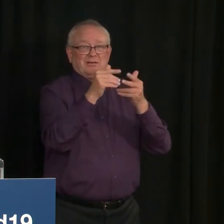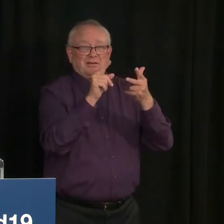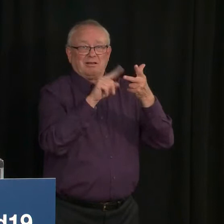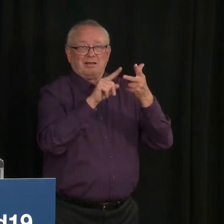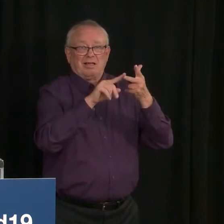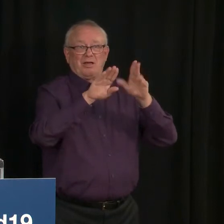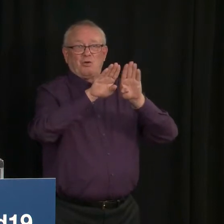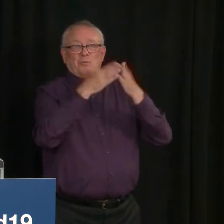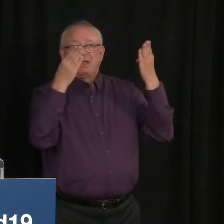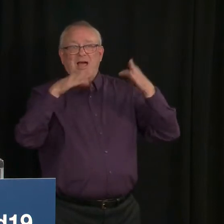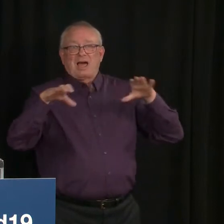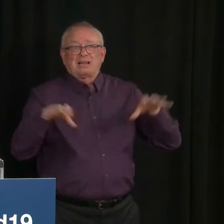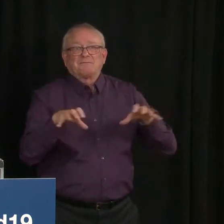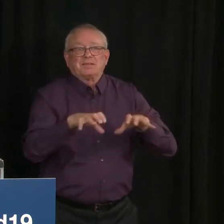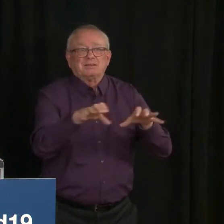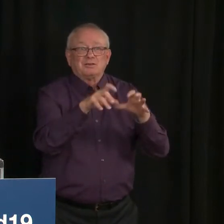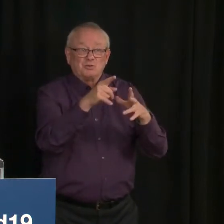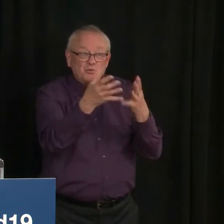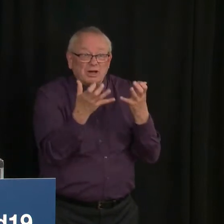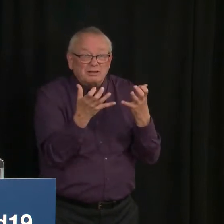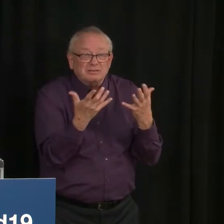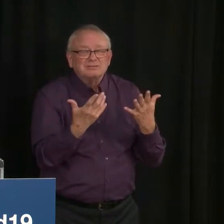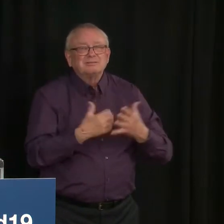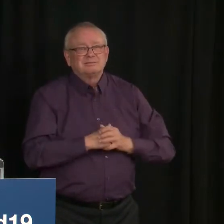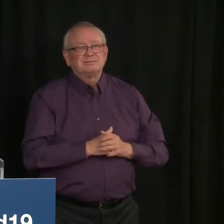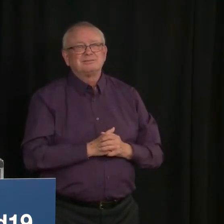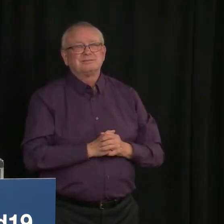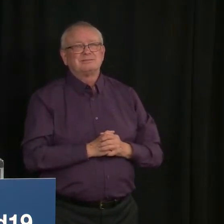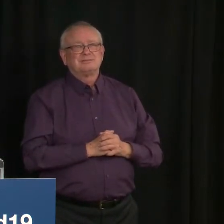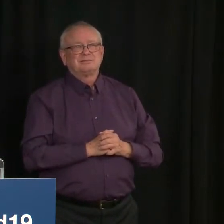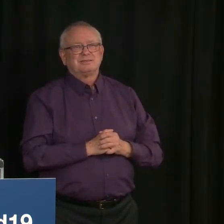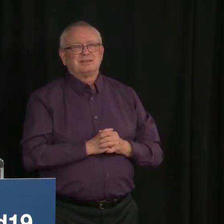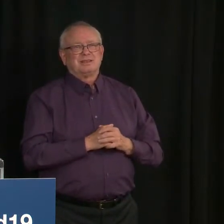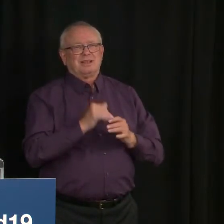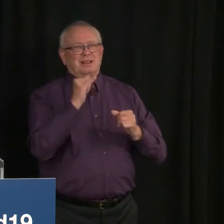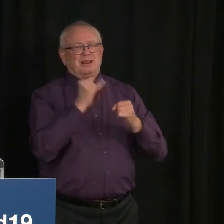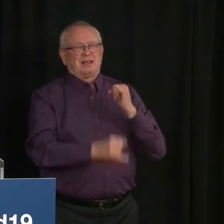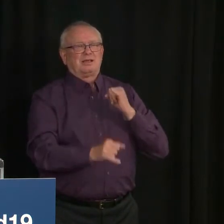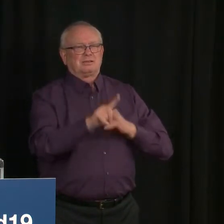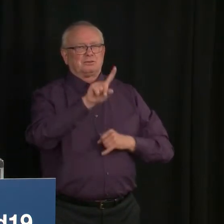have missed. Operator, could you put through our final caller, please?